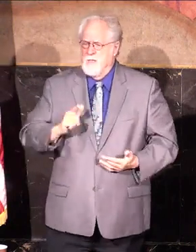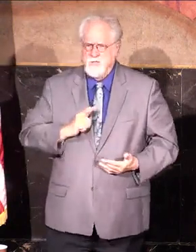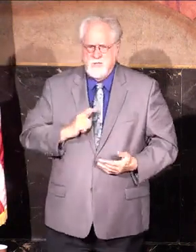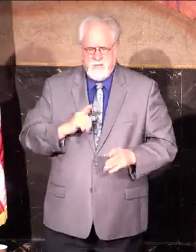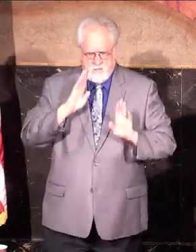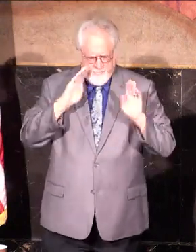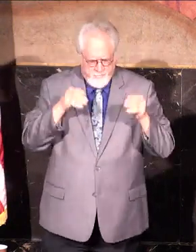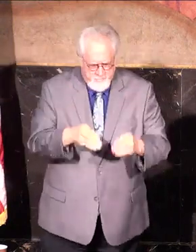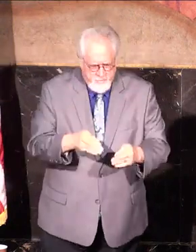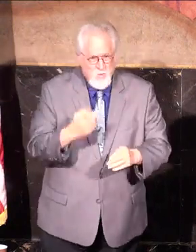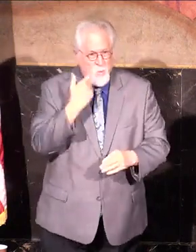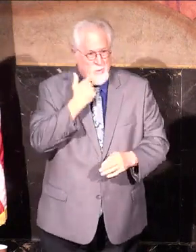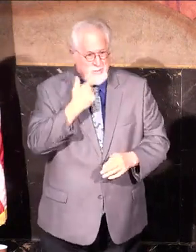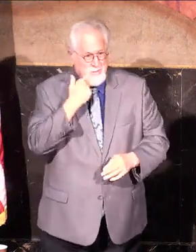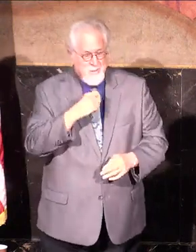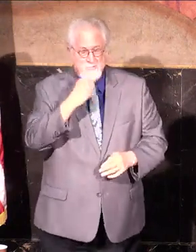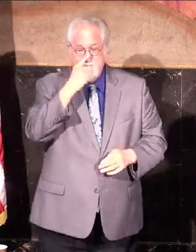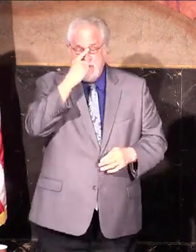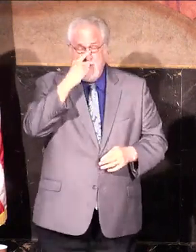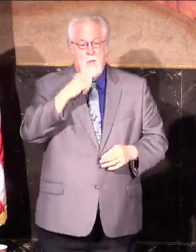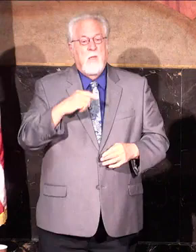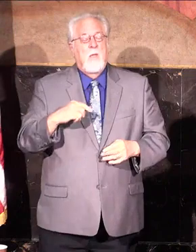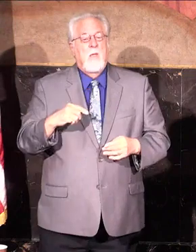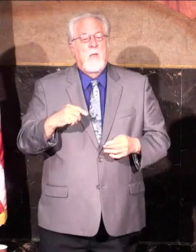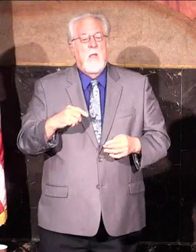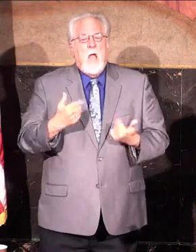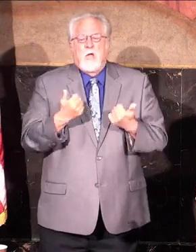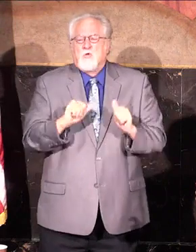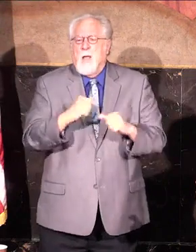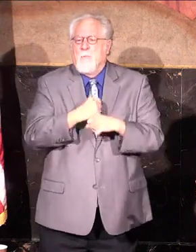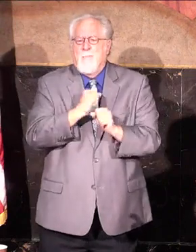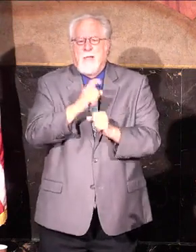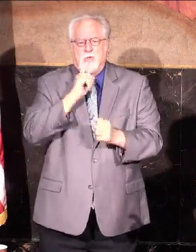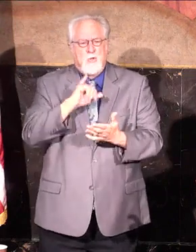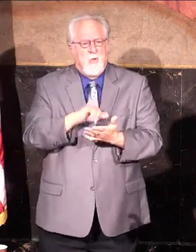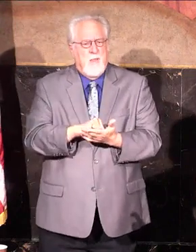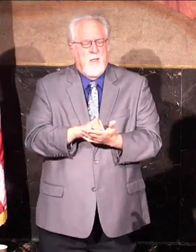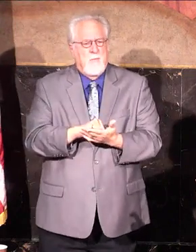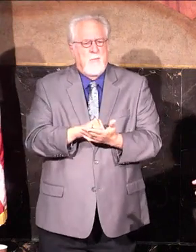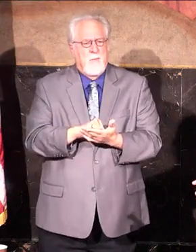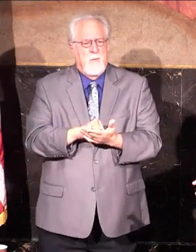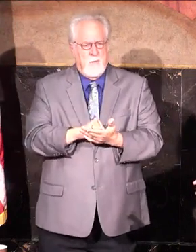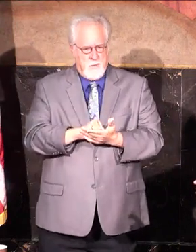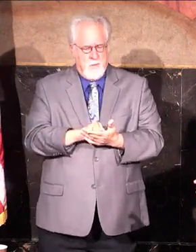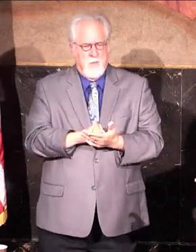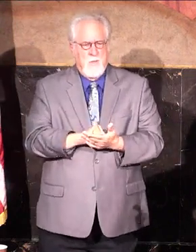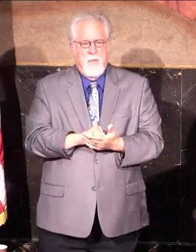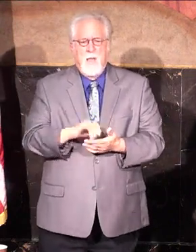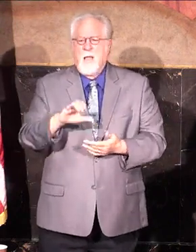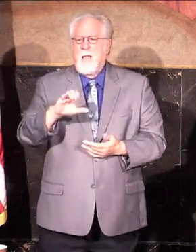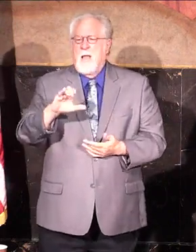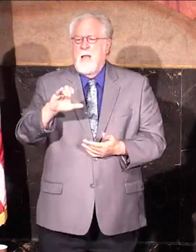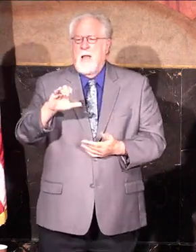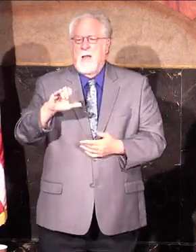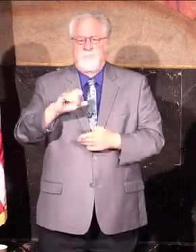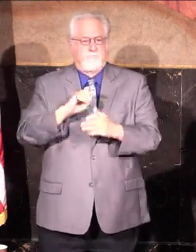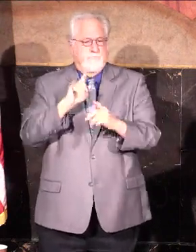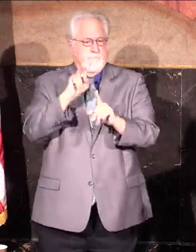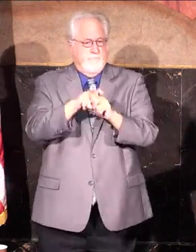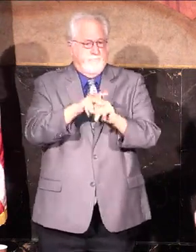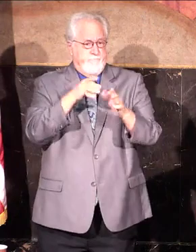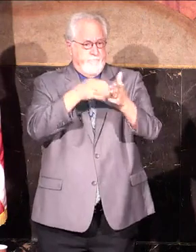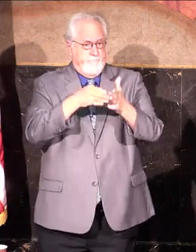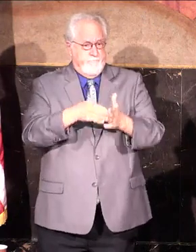particular attention to recently was trying to make sure that civil liability was limited. In fact, there was